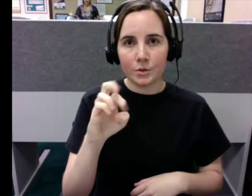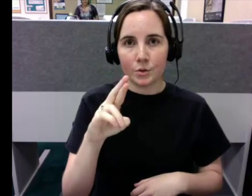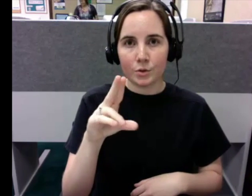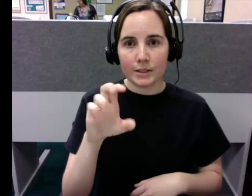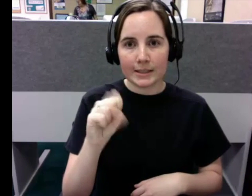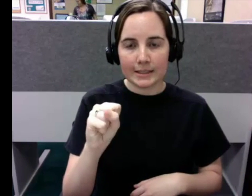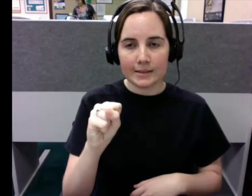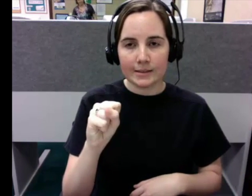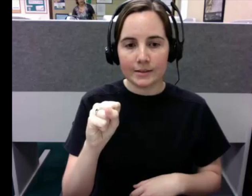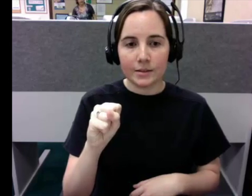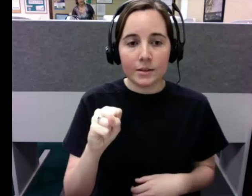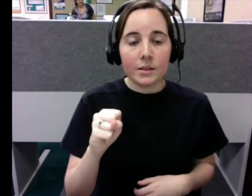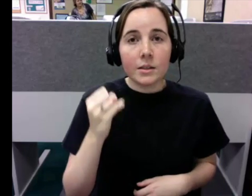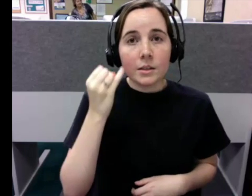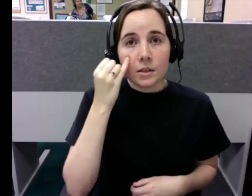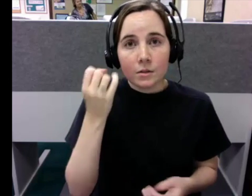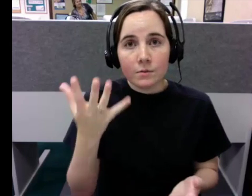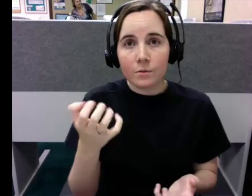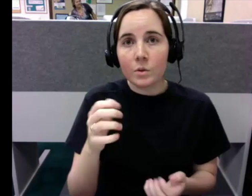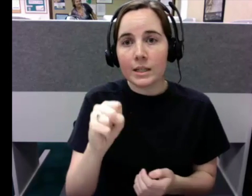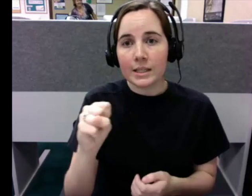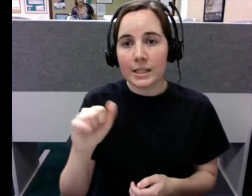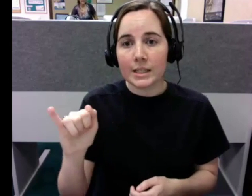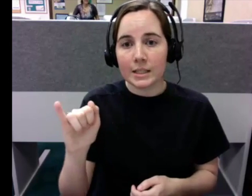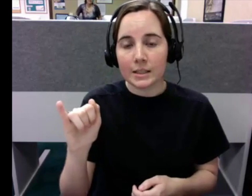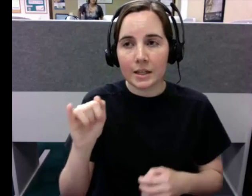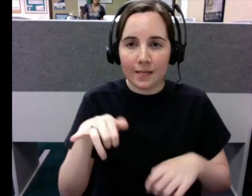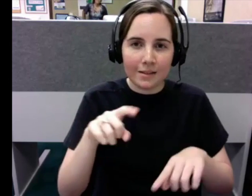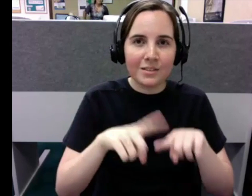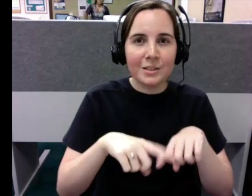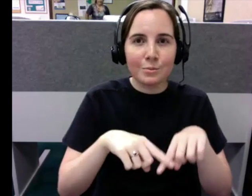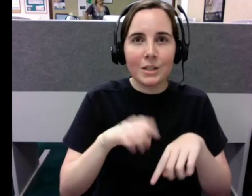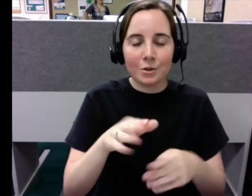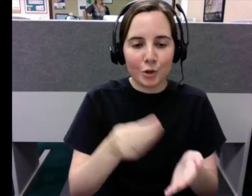SSI depends on your income and resources, the things you own.